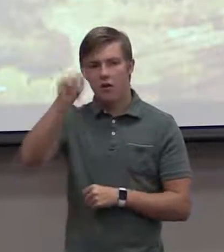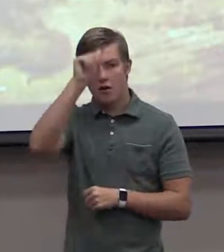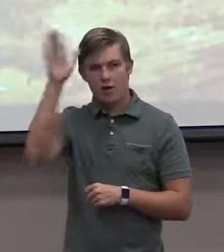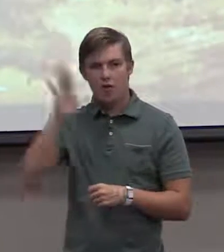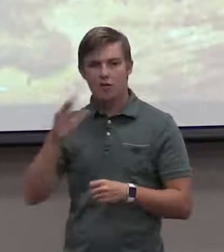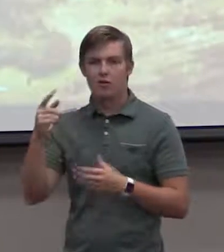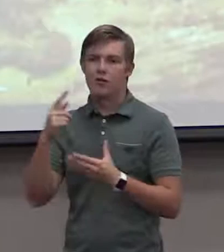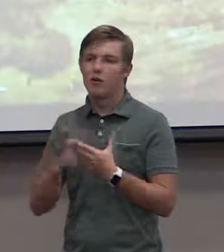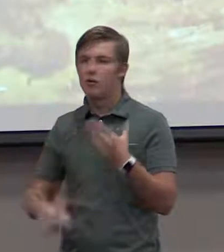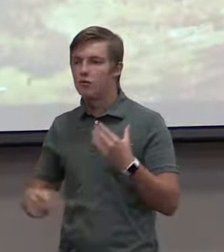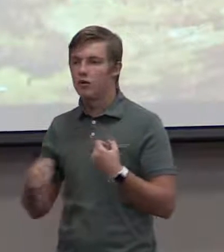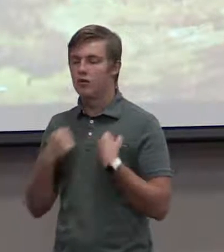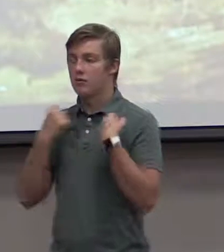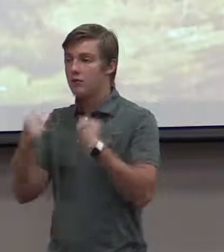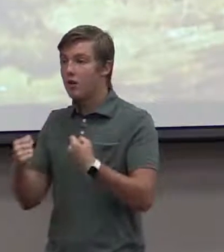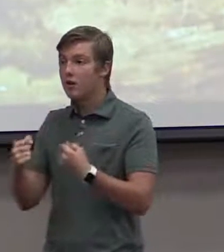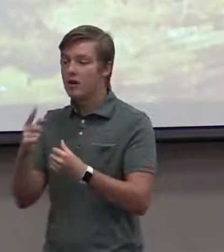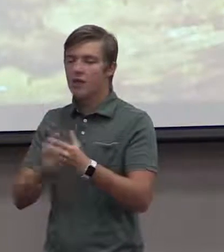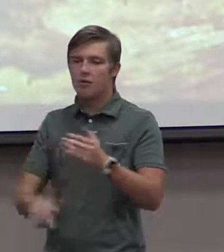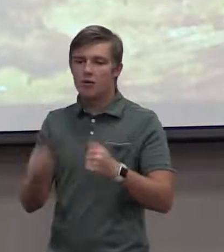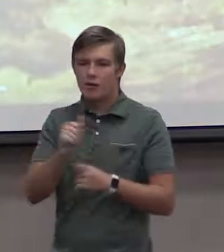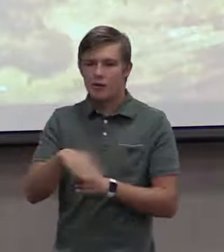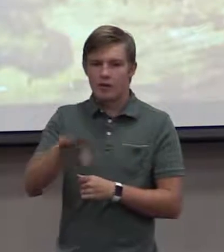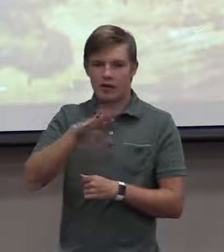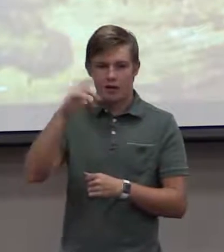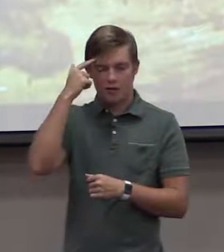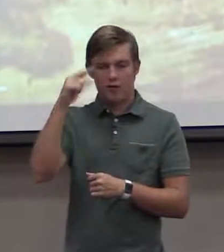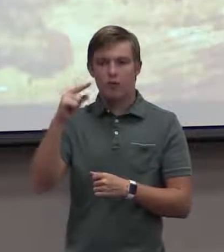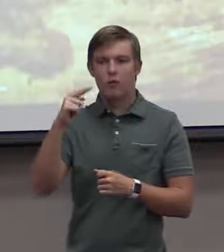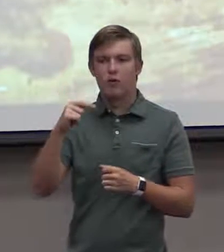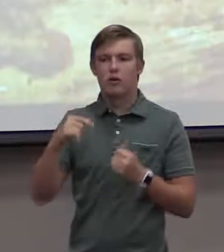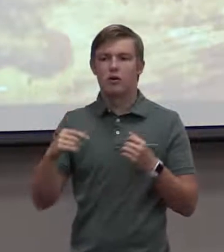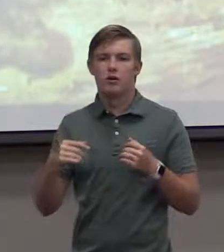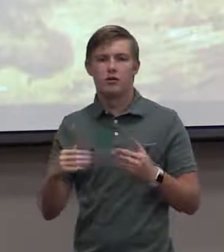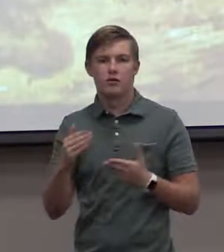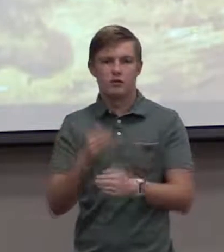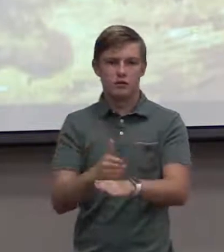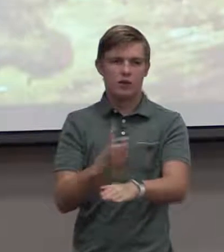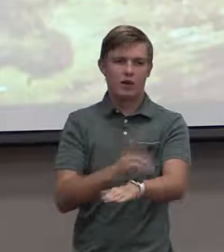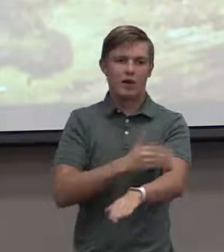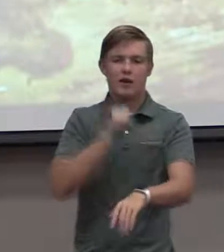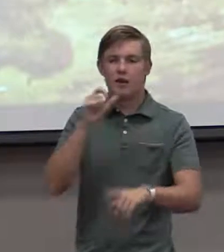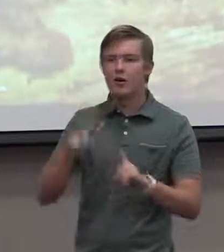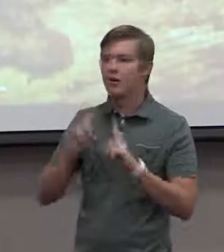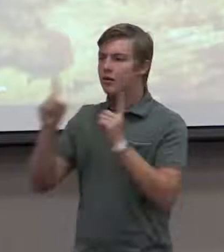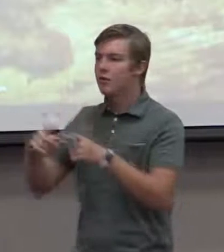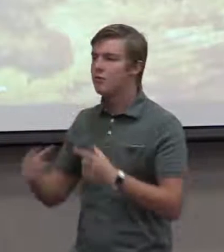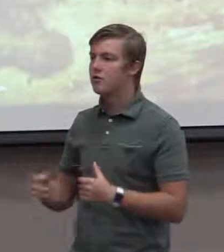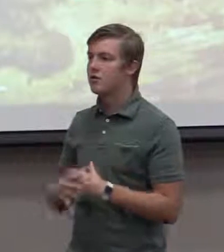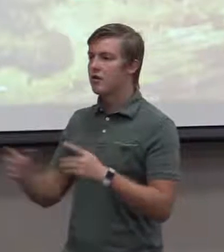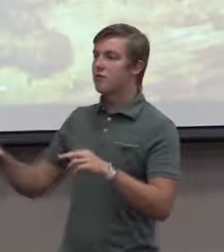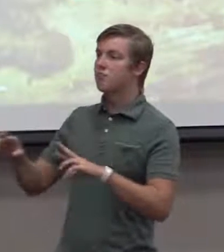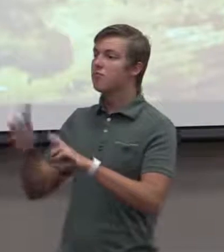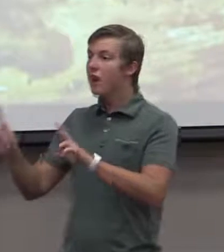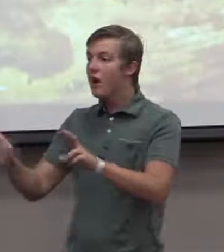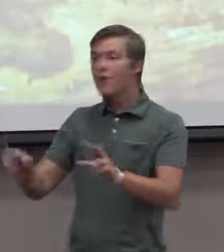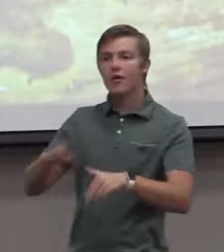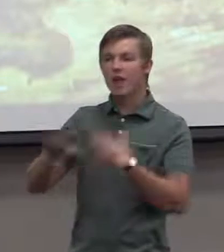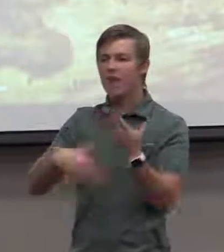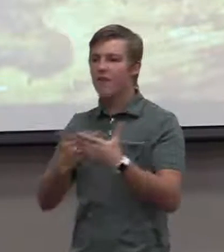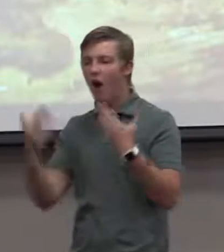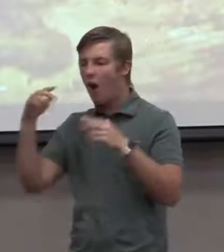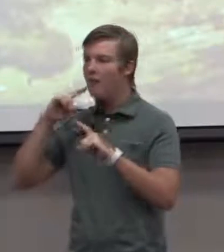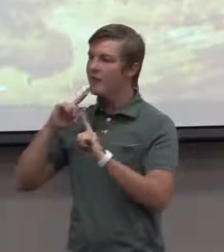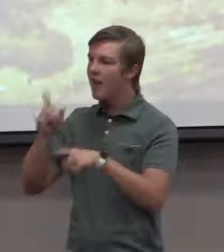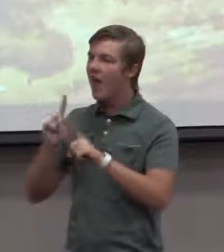strengths in Alaska and what are some areas for improvement. I didn't want to come in guns blazing and just having the answers to everything. This is what we all need to be